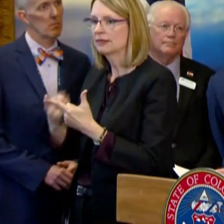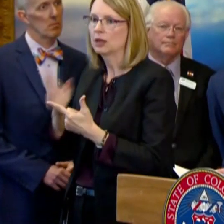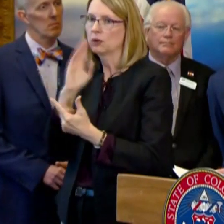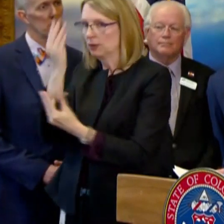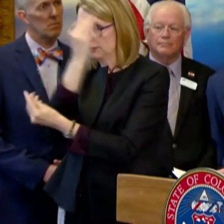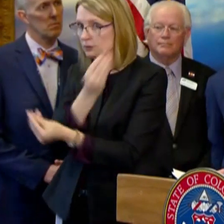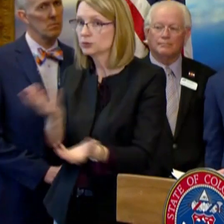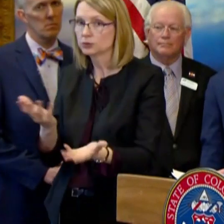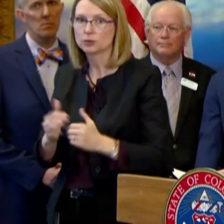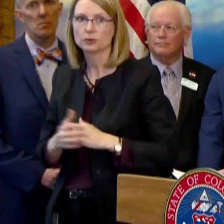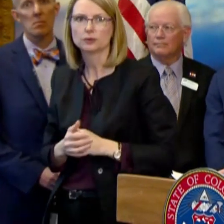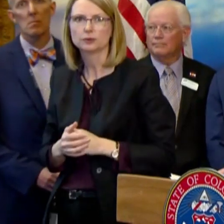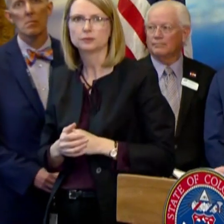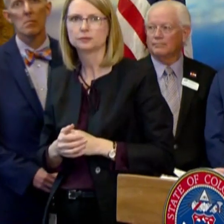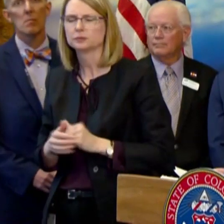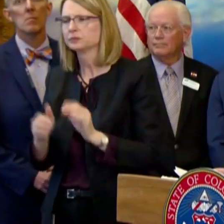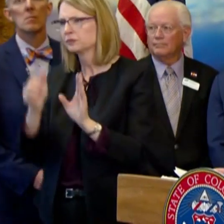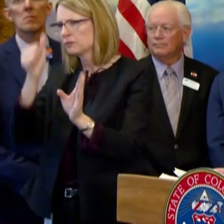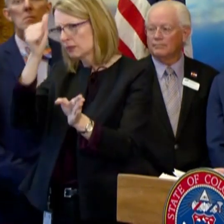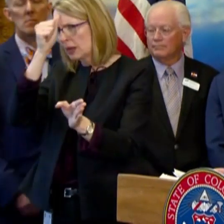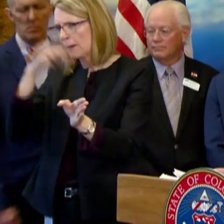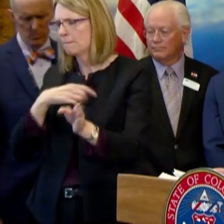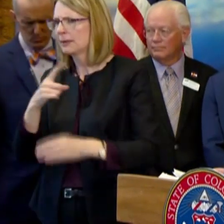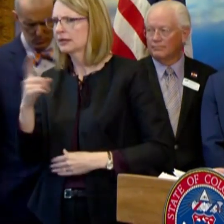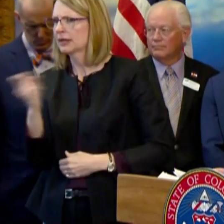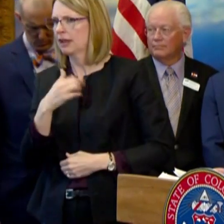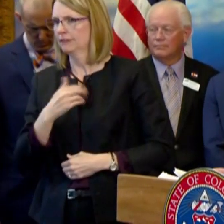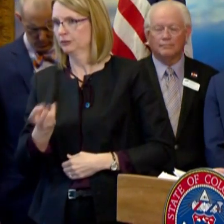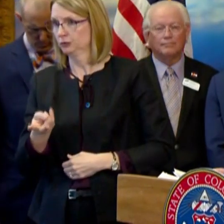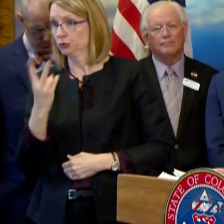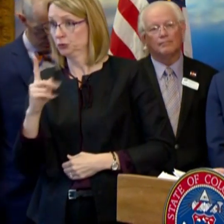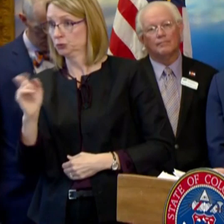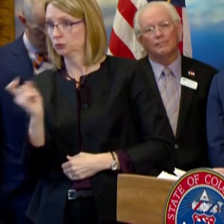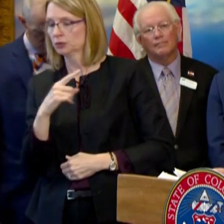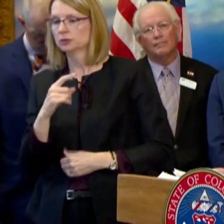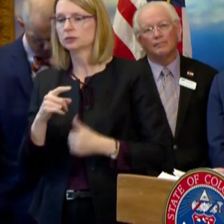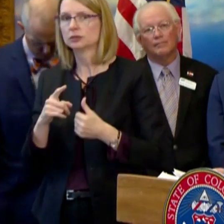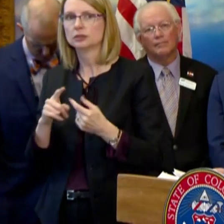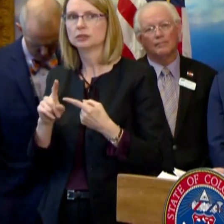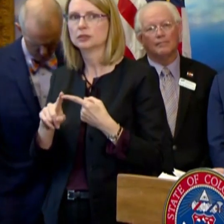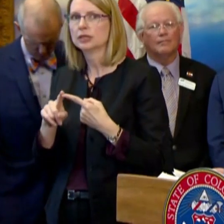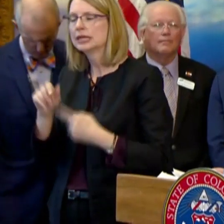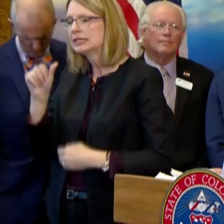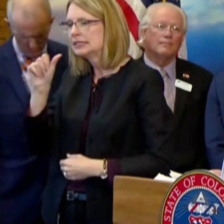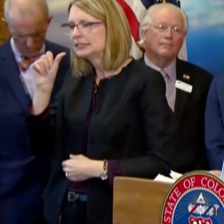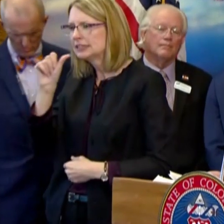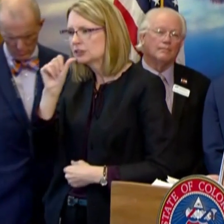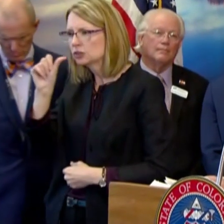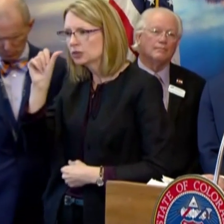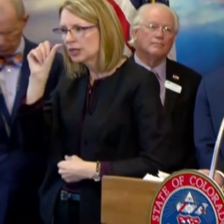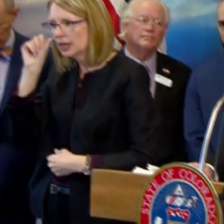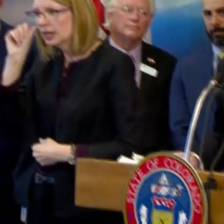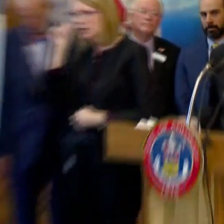provided notice. Governor, 2 questions. First of all, yesterday, Governor Cuomo in New York did sort of limit